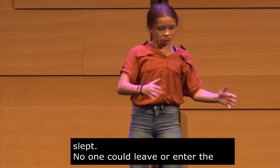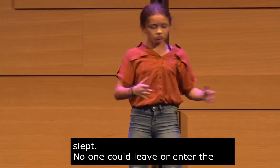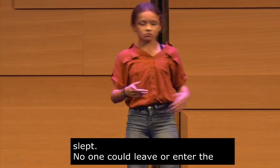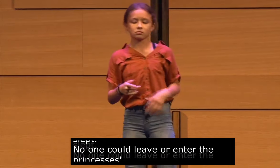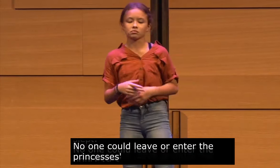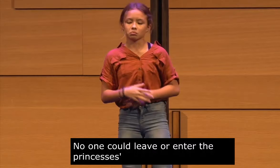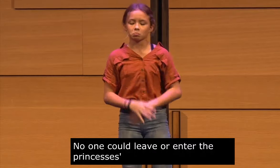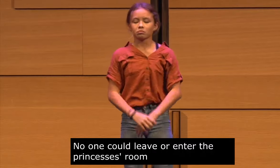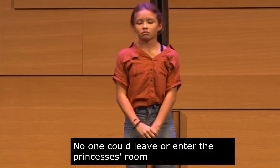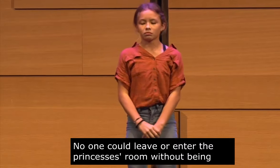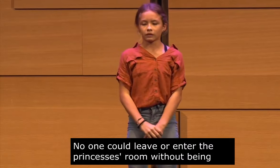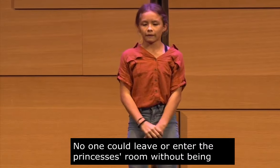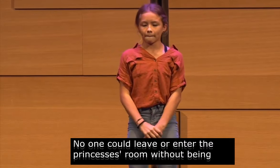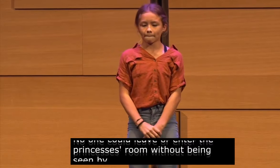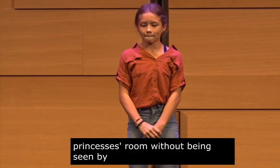room without being seen by the prince.